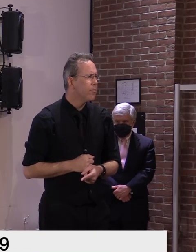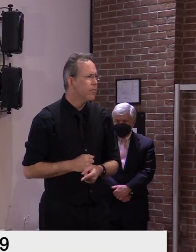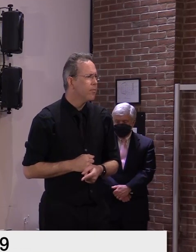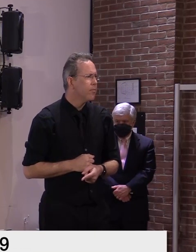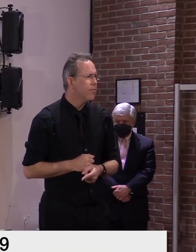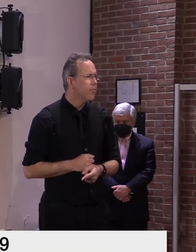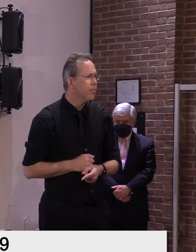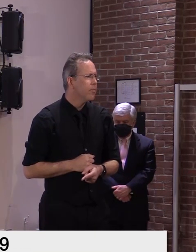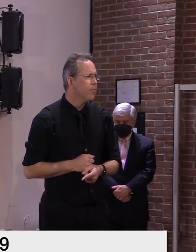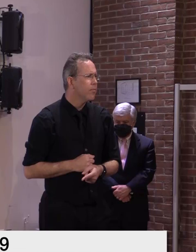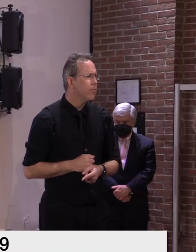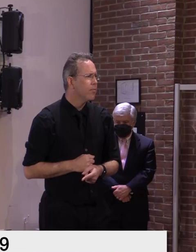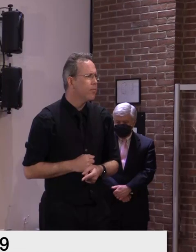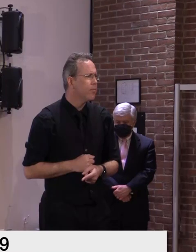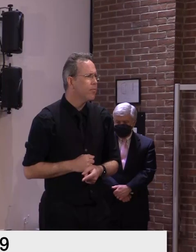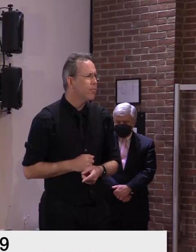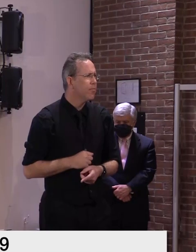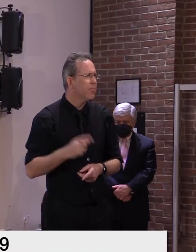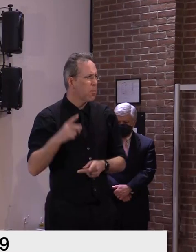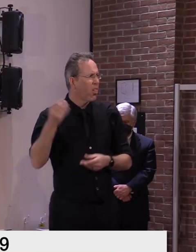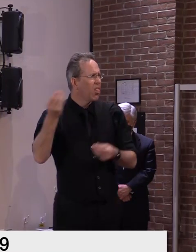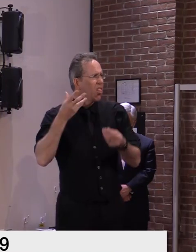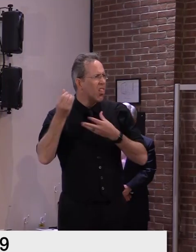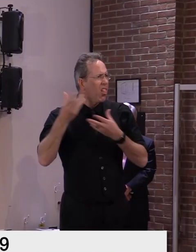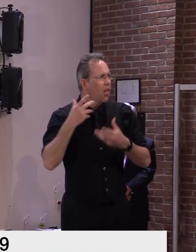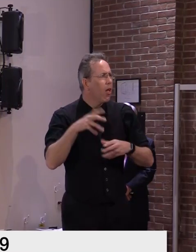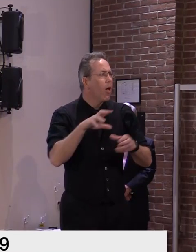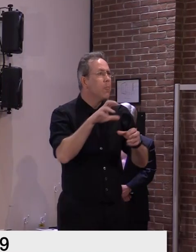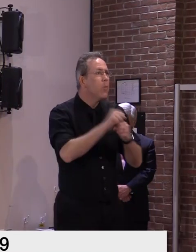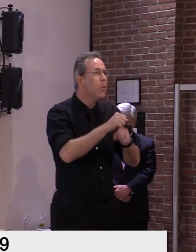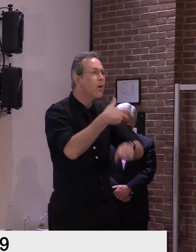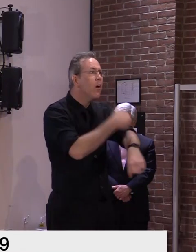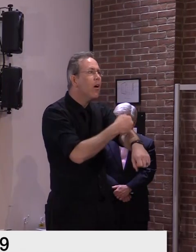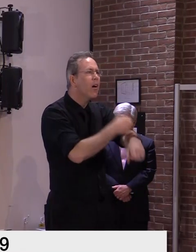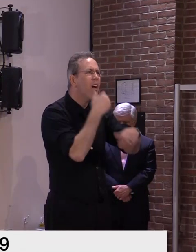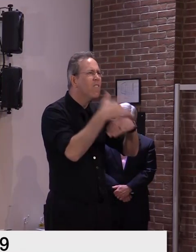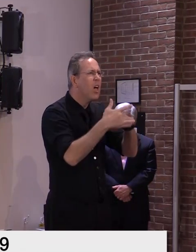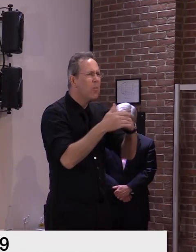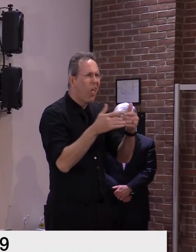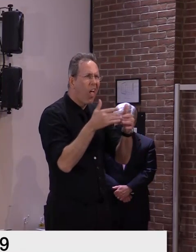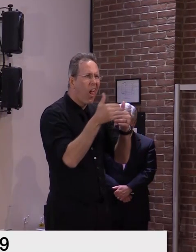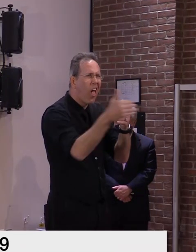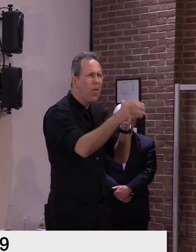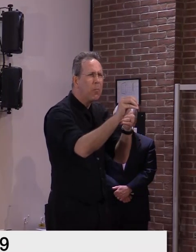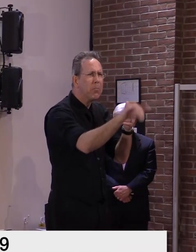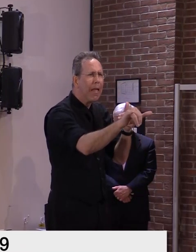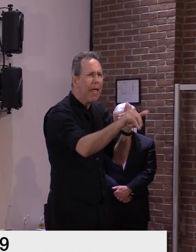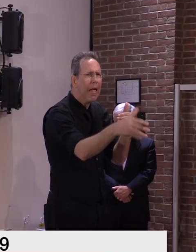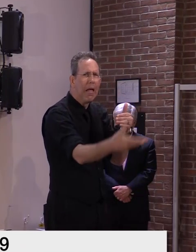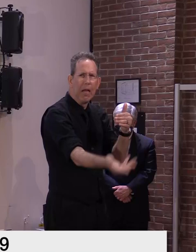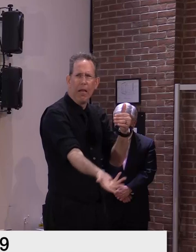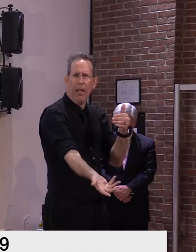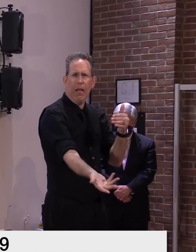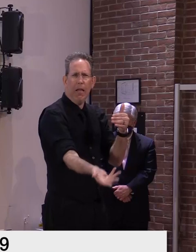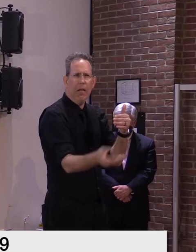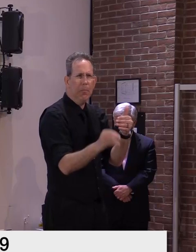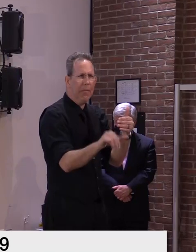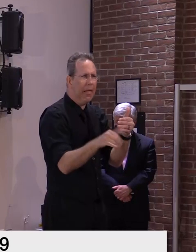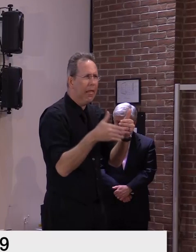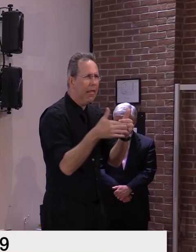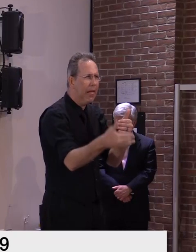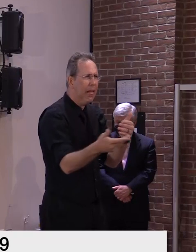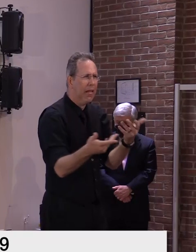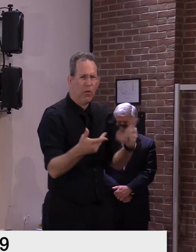you said here people might have to wait a couple of weeks to get their appointment. Waiting a month seems longer than expected. For people who are running into these